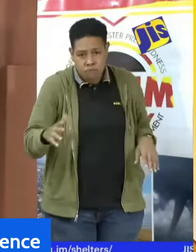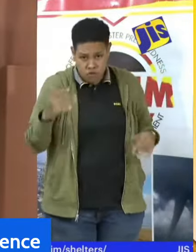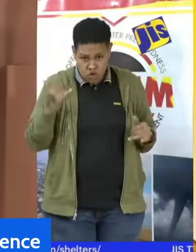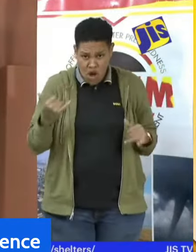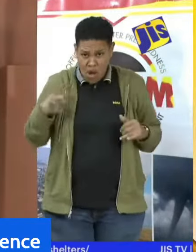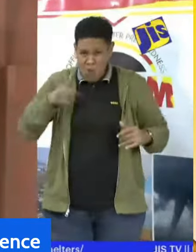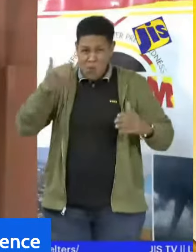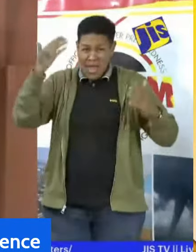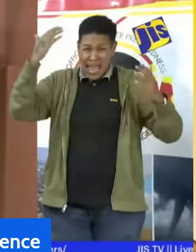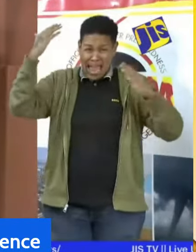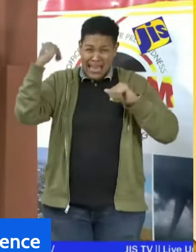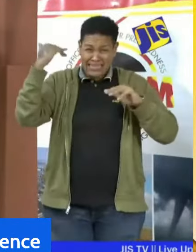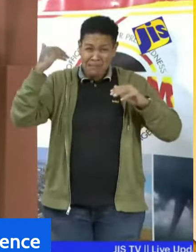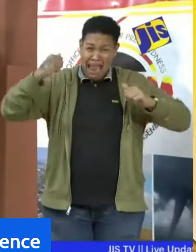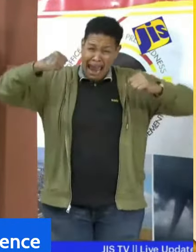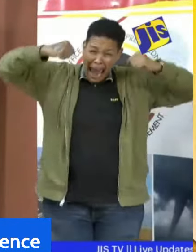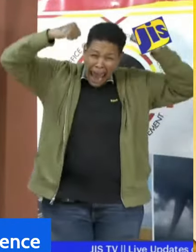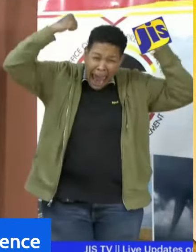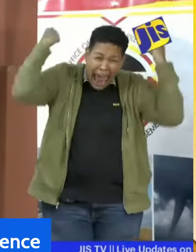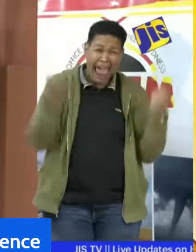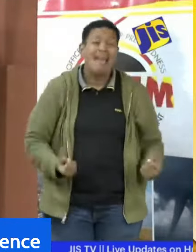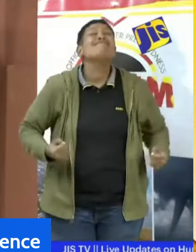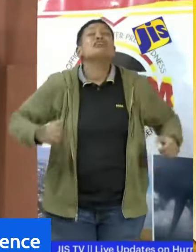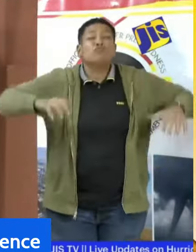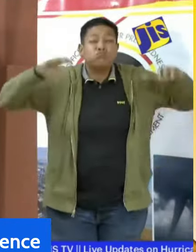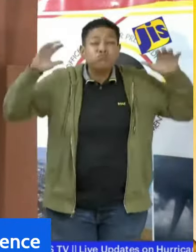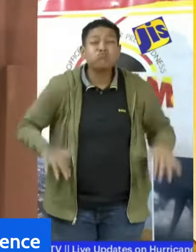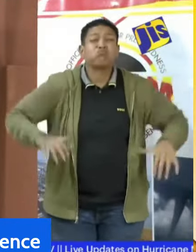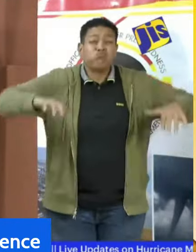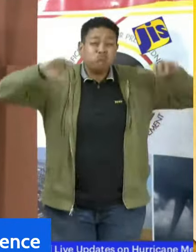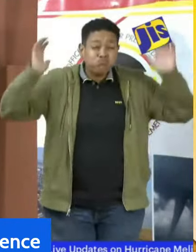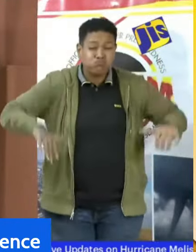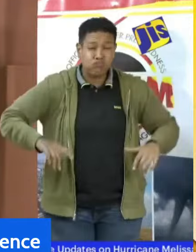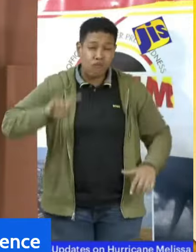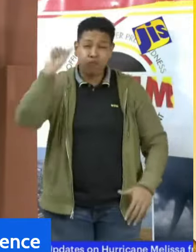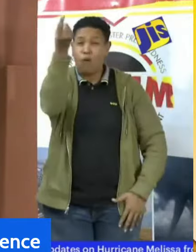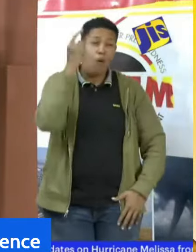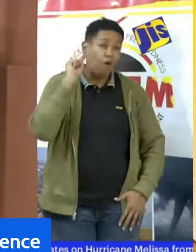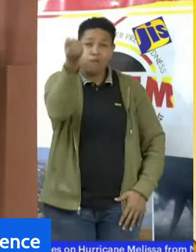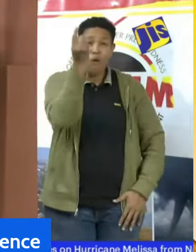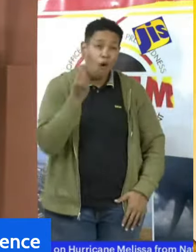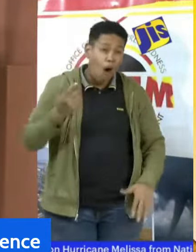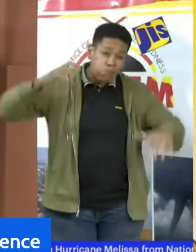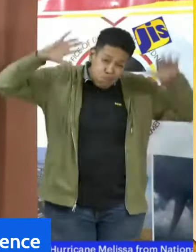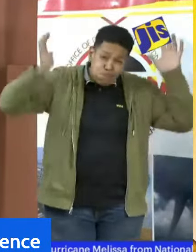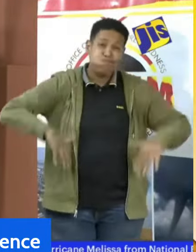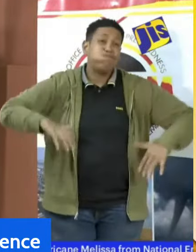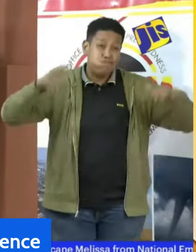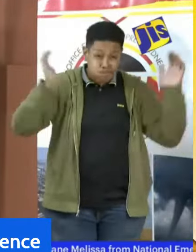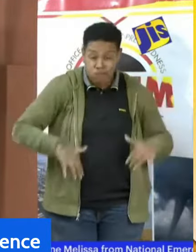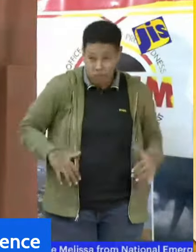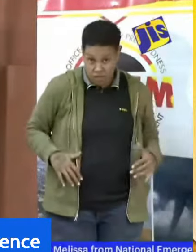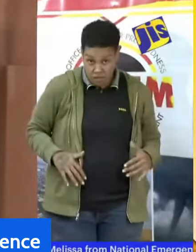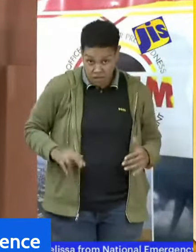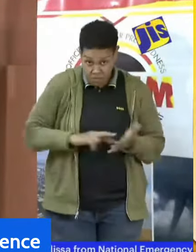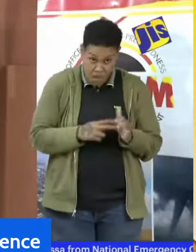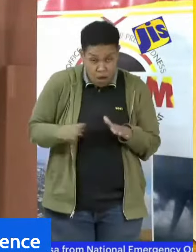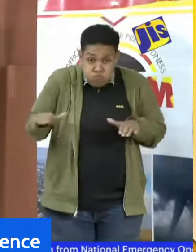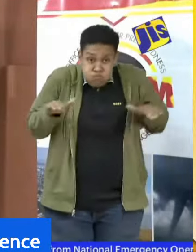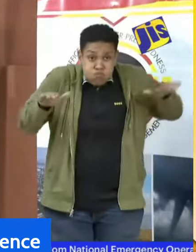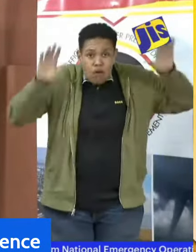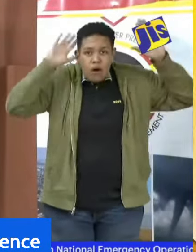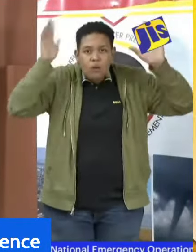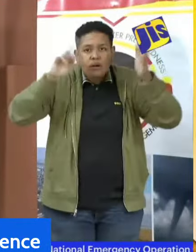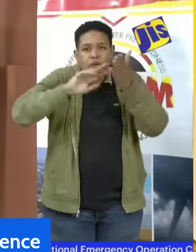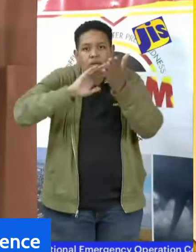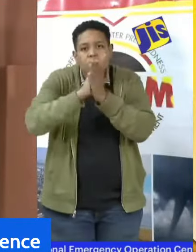expecting excess rainfall, record high rainfall. So it means that flooding will become an